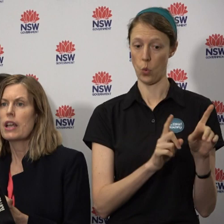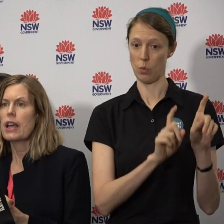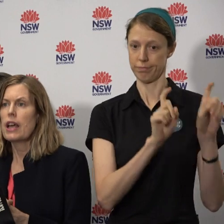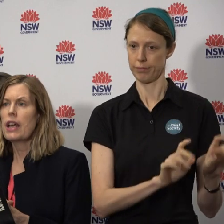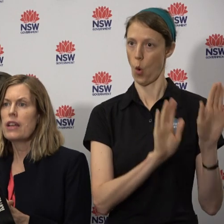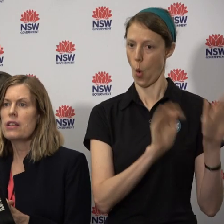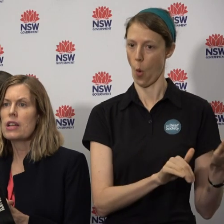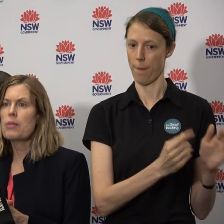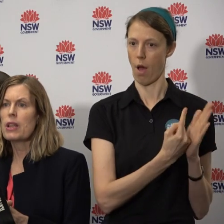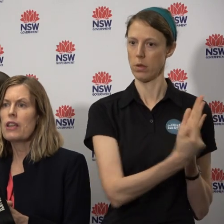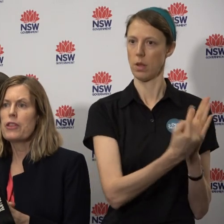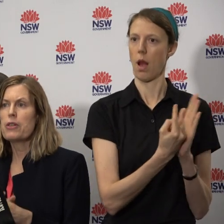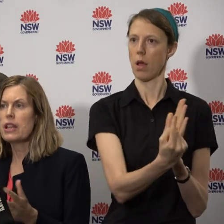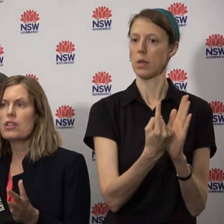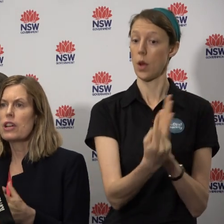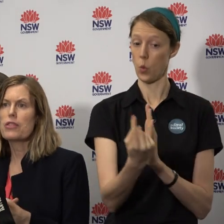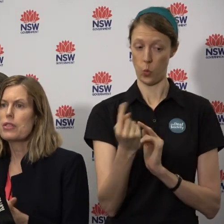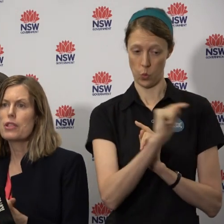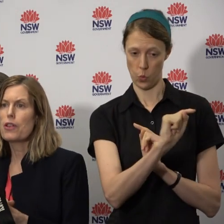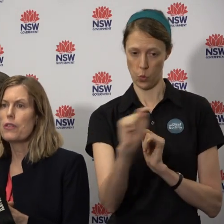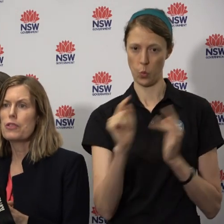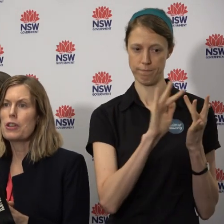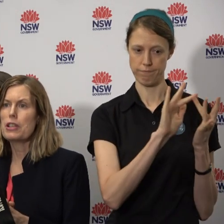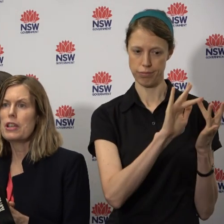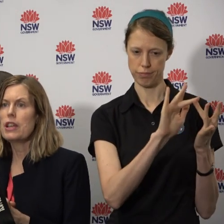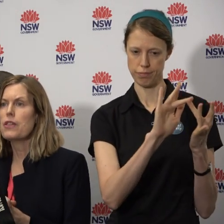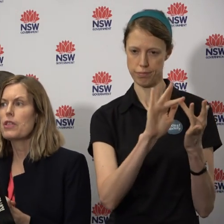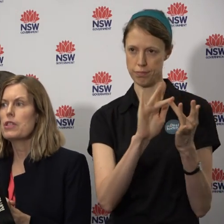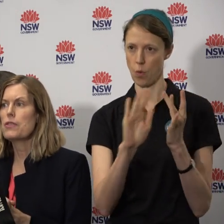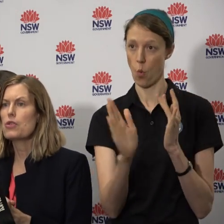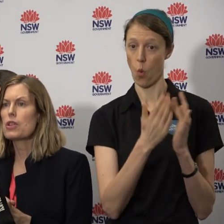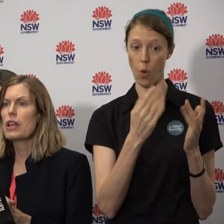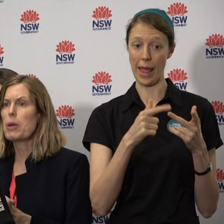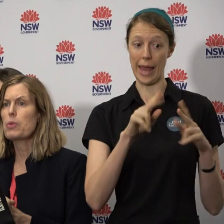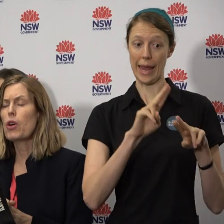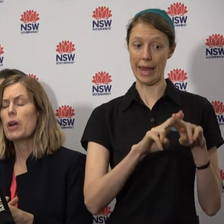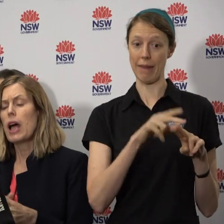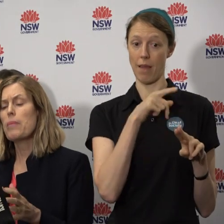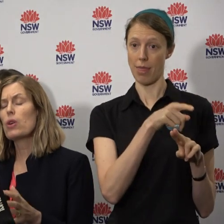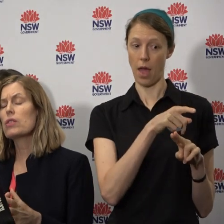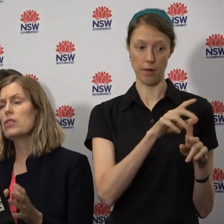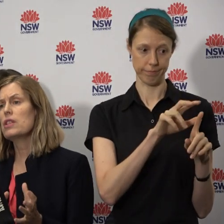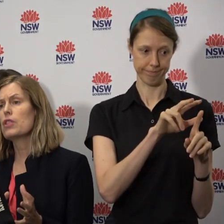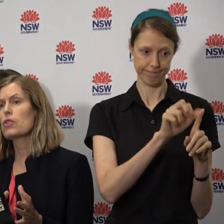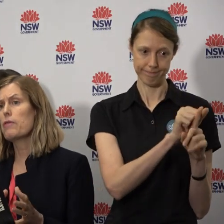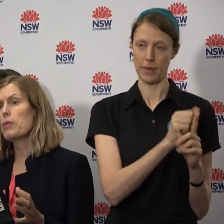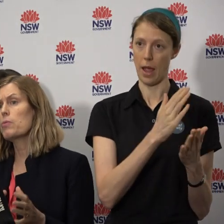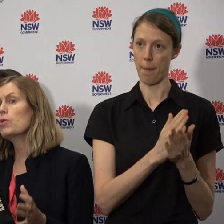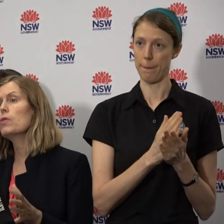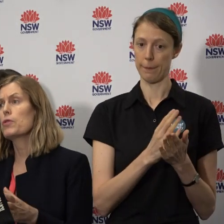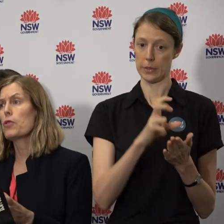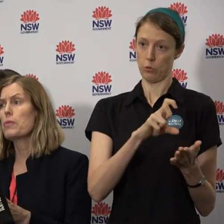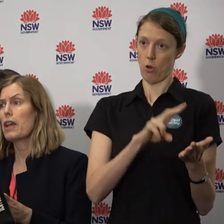isolation. And if there is any diagnosis of COVID-19 in any of those individuals, I'll let people know. And because those individuals have